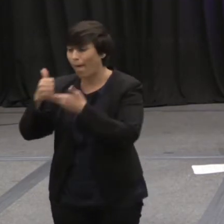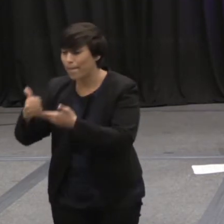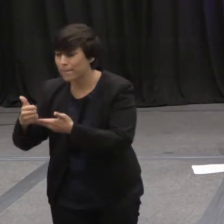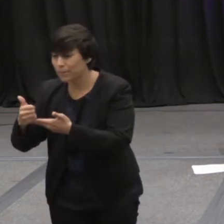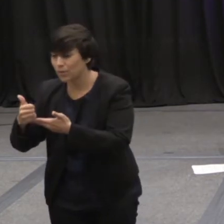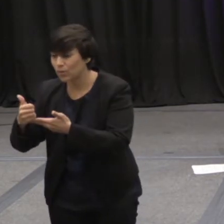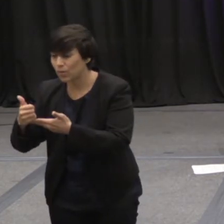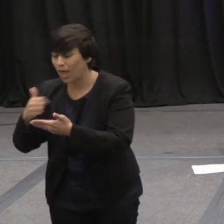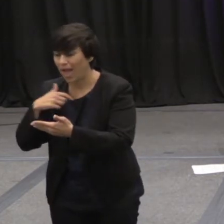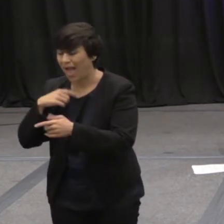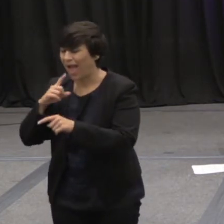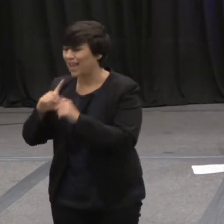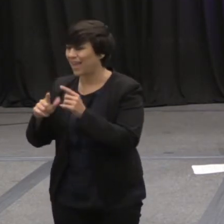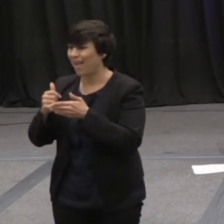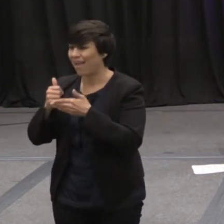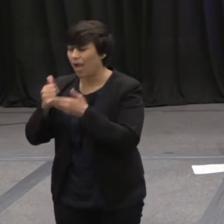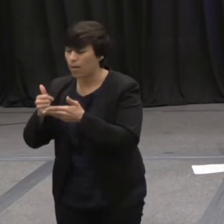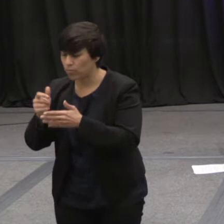us both thrashing around.